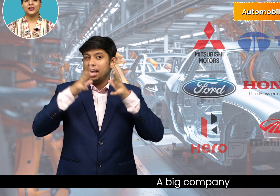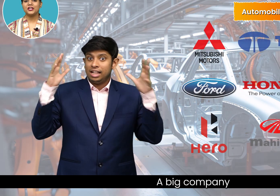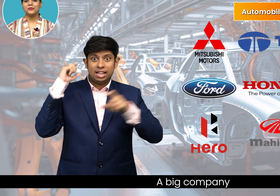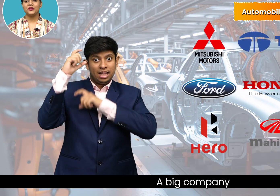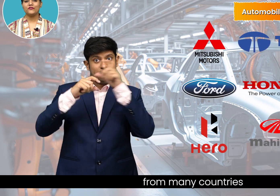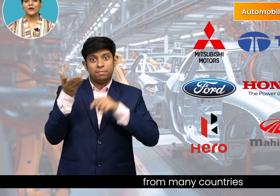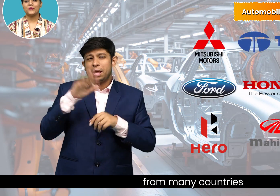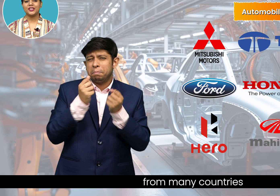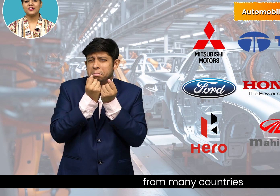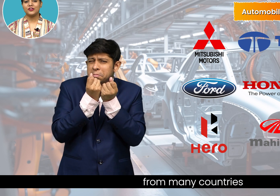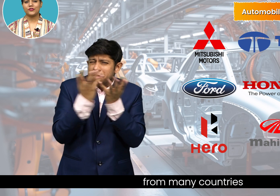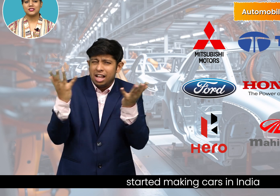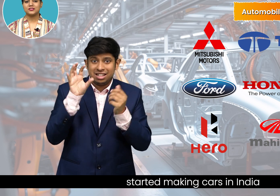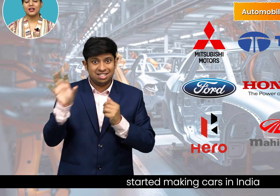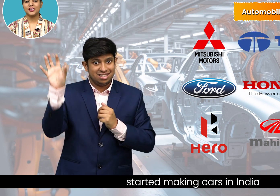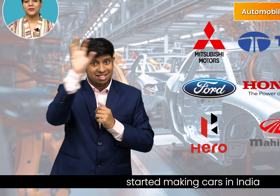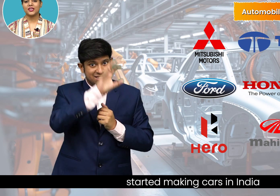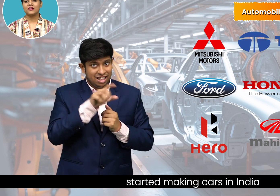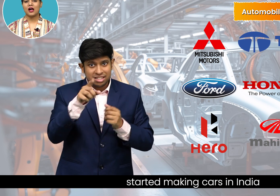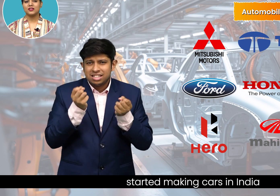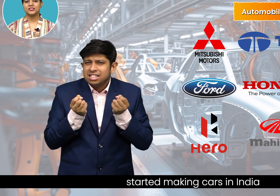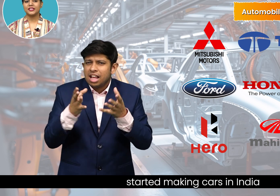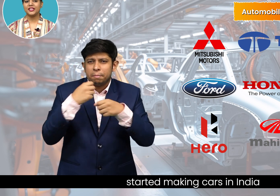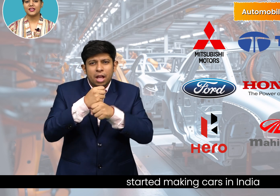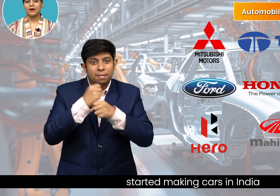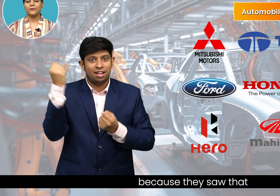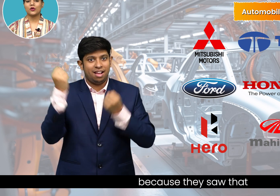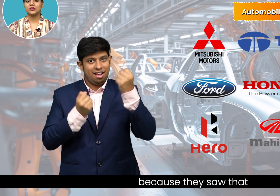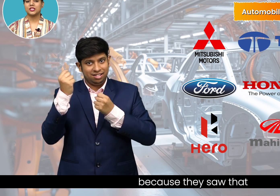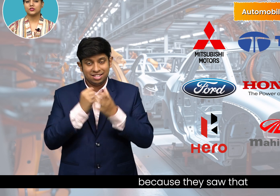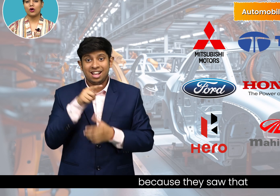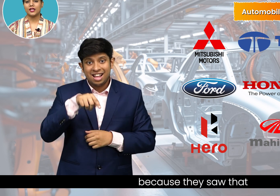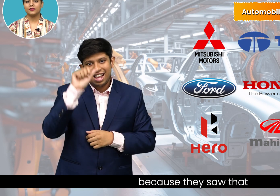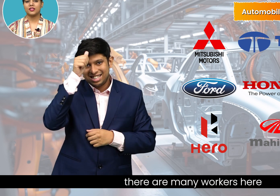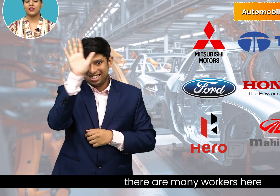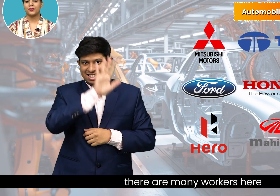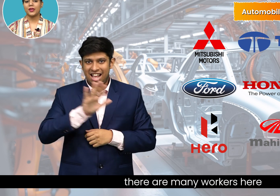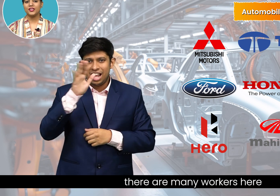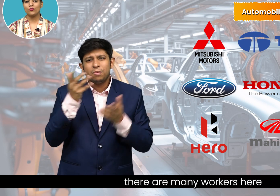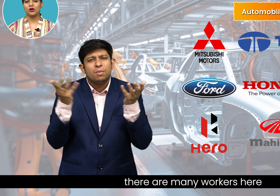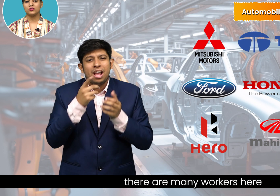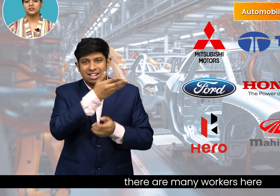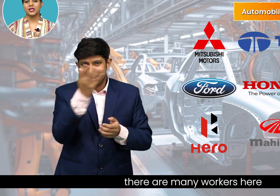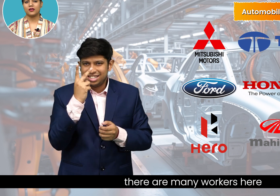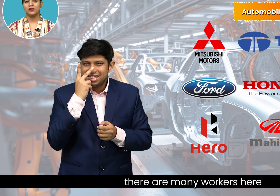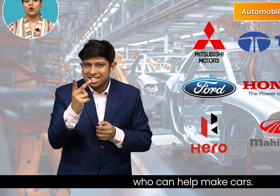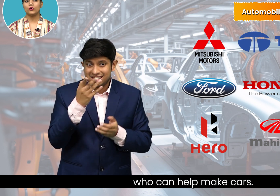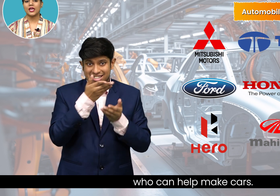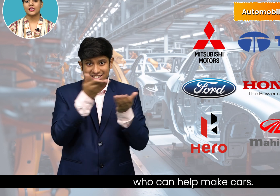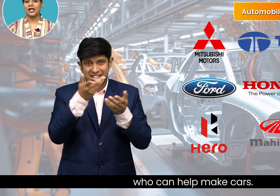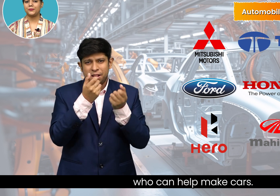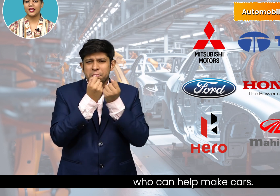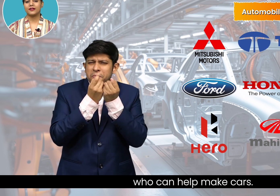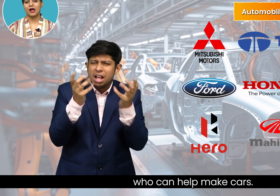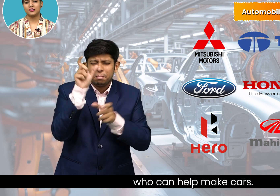A big company from many countries started making cars in India because they saw that there are many workers here who